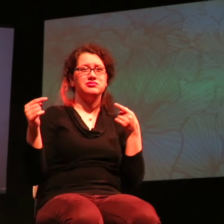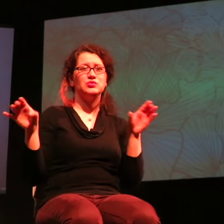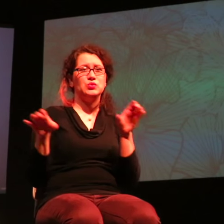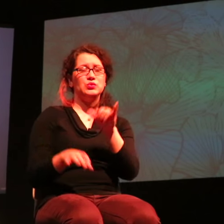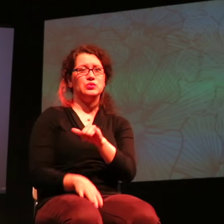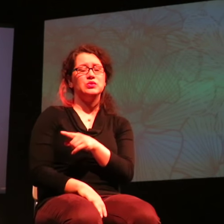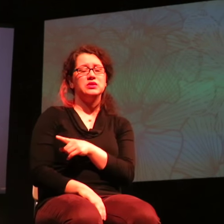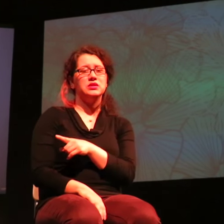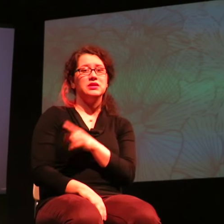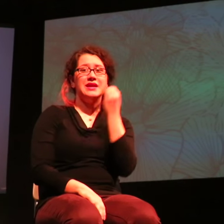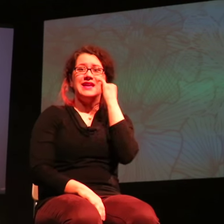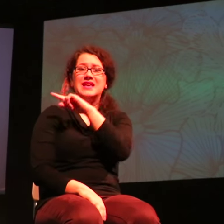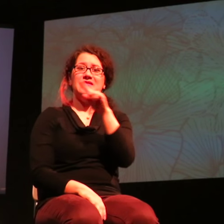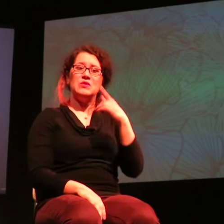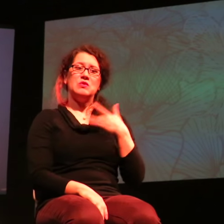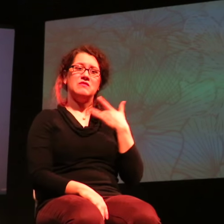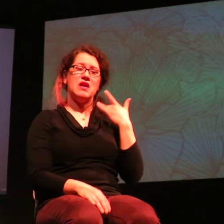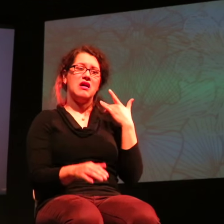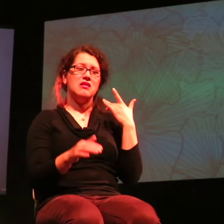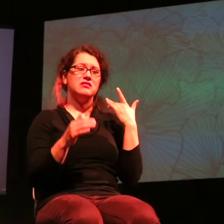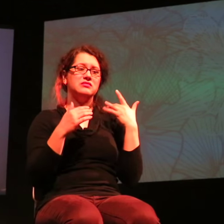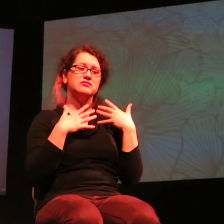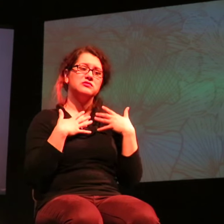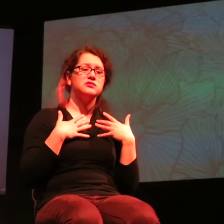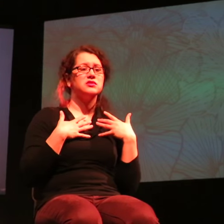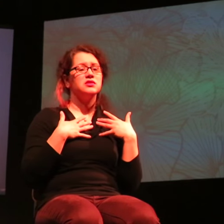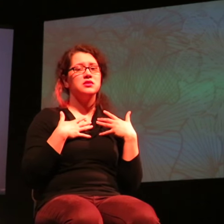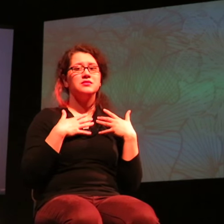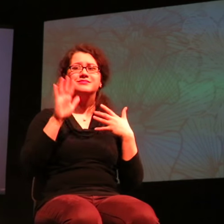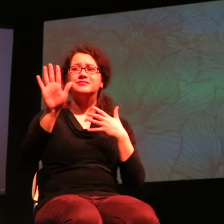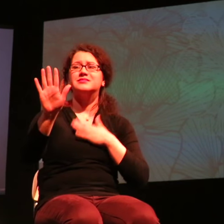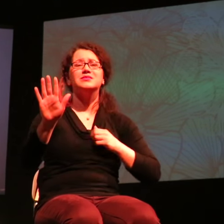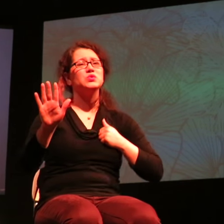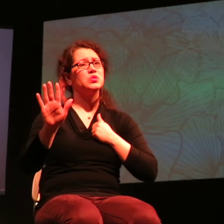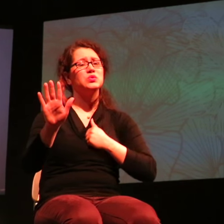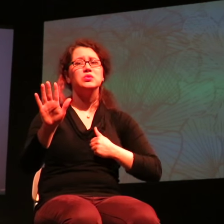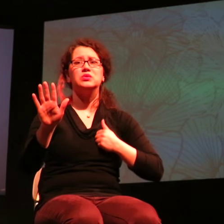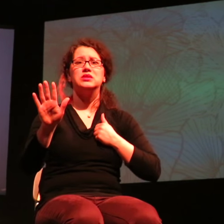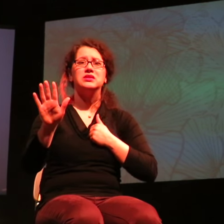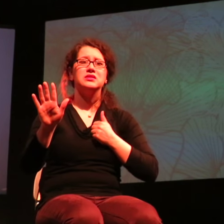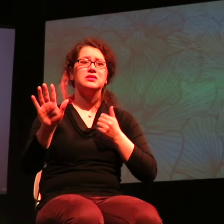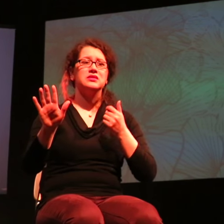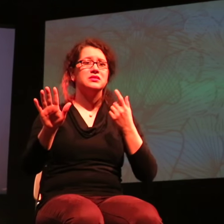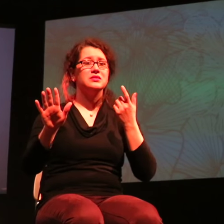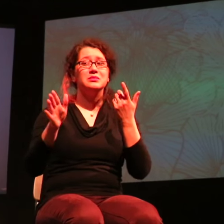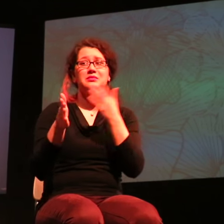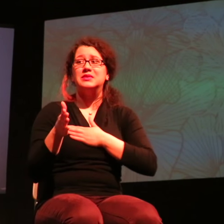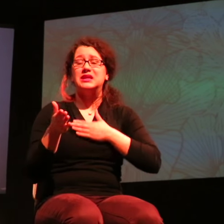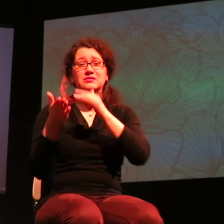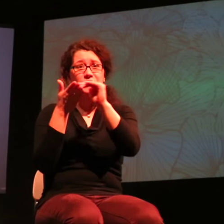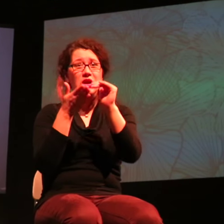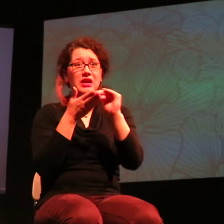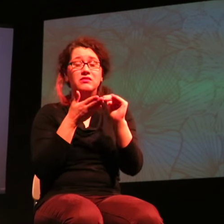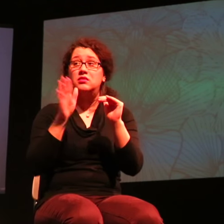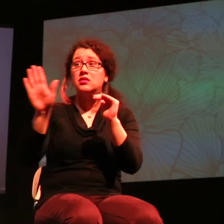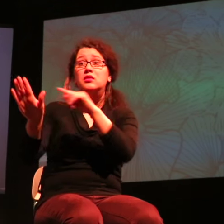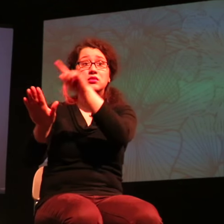And if you felt that way, if you would please just accept our apology, if we could ask for forgiveness there and say, no,